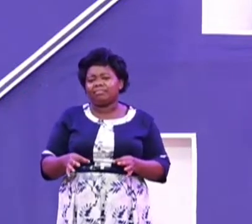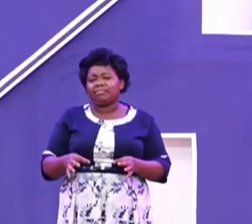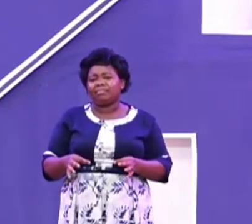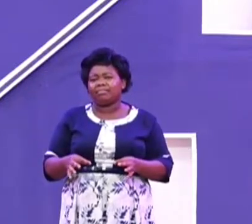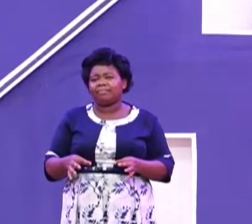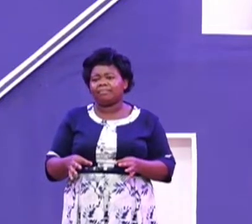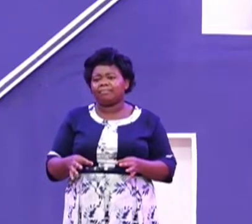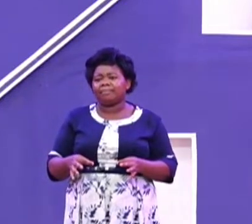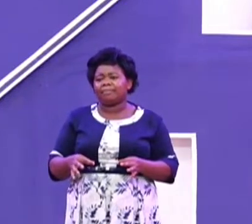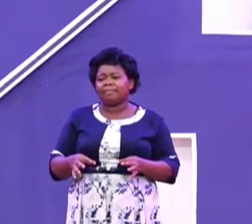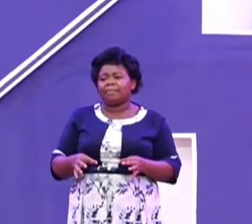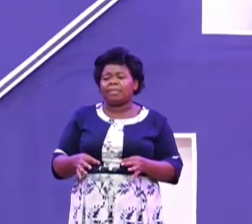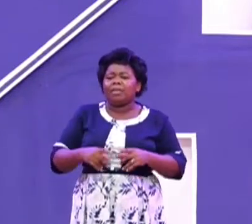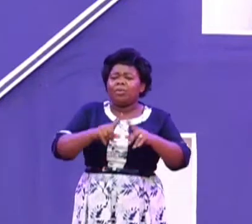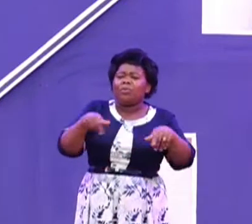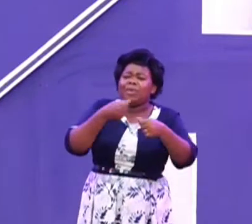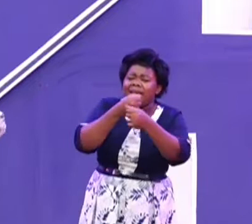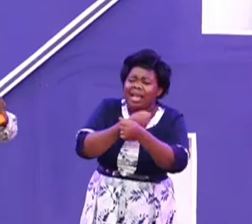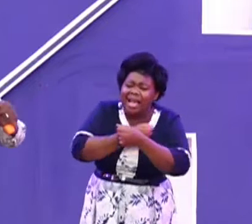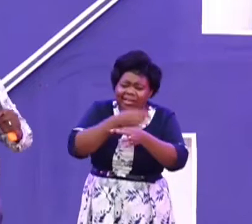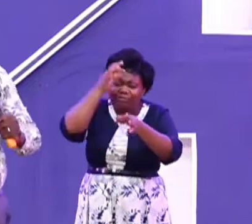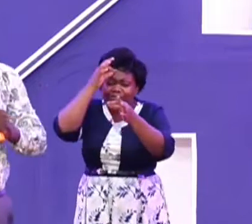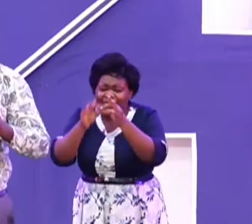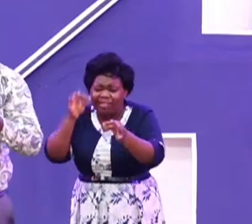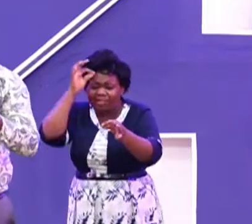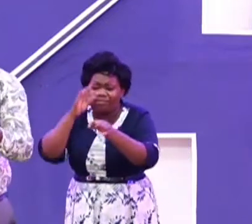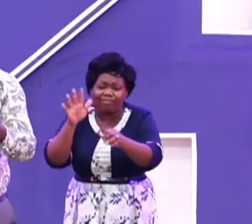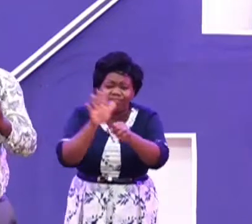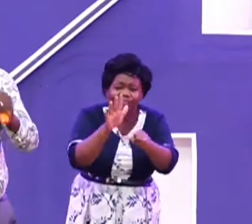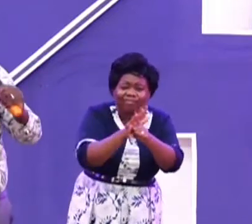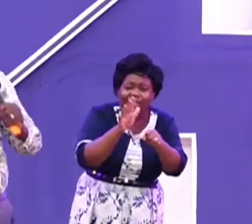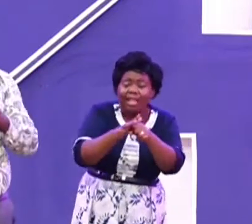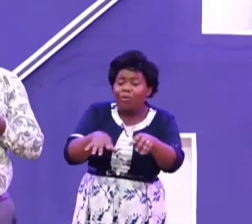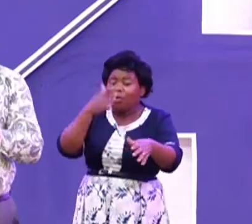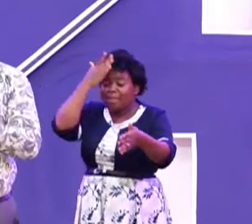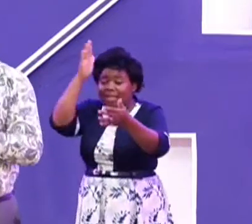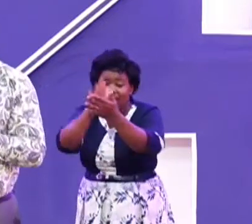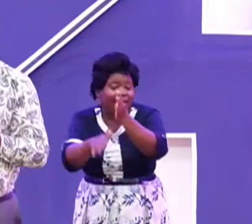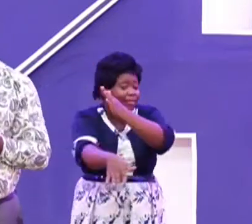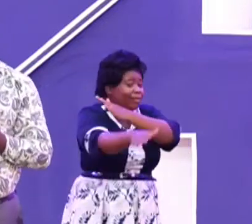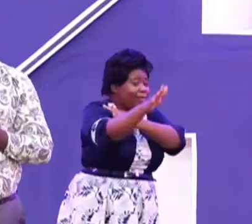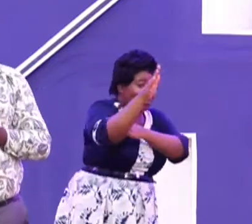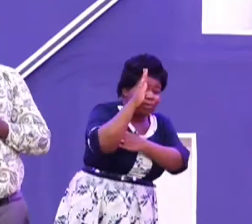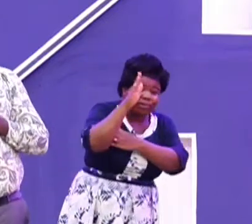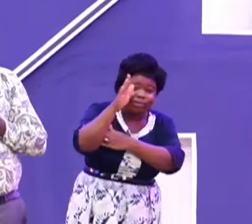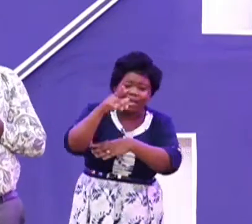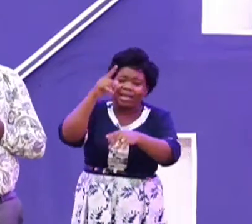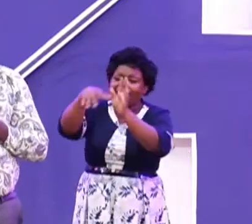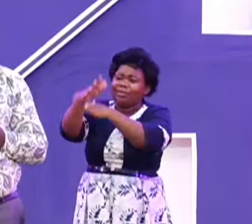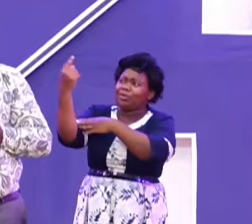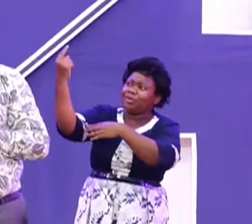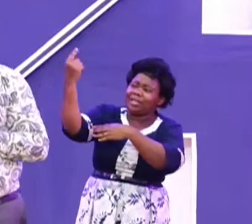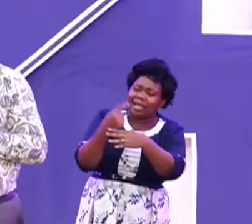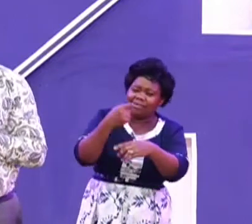tukyabulidde. We have a lot of faith. Tuyina okukkiriza kungi nnyo. We can believe God. Tukkiriza Katonda. And God comes through